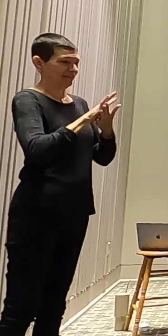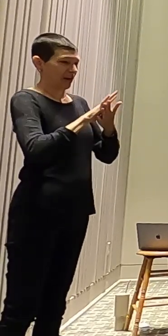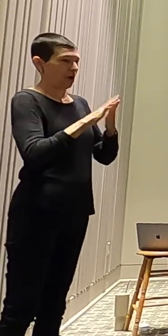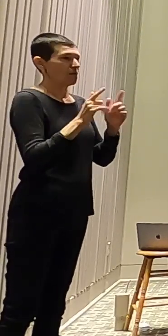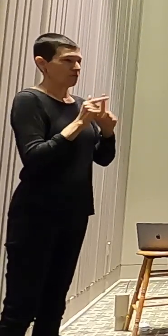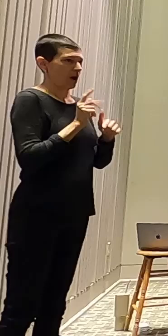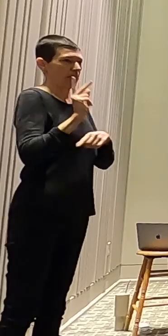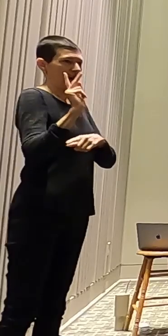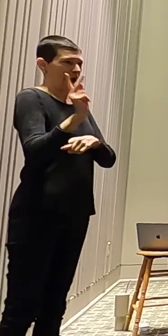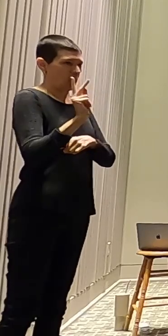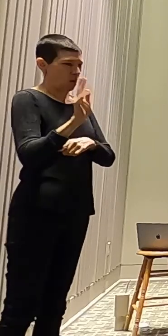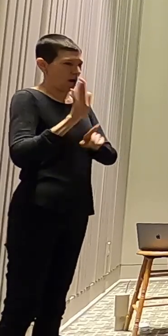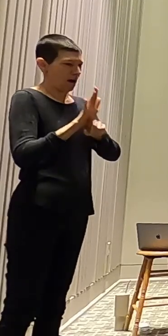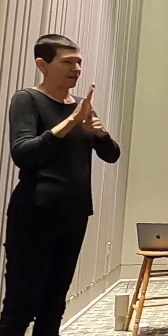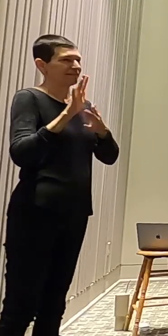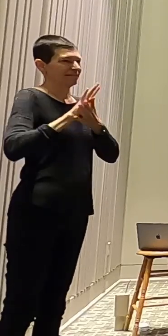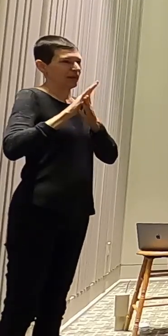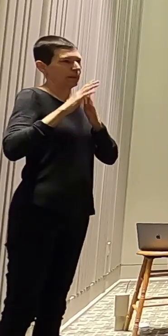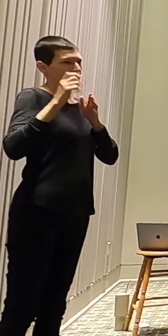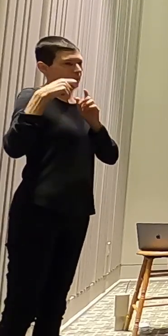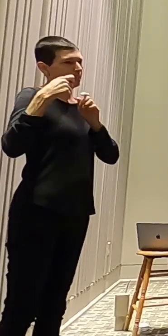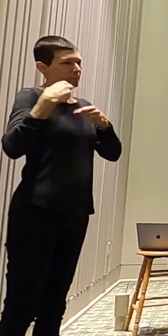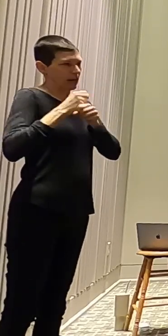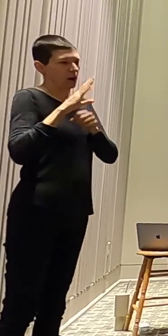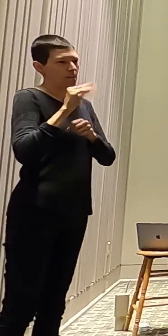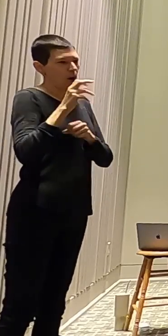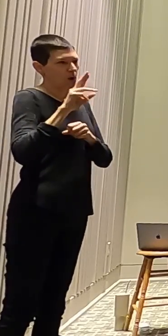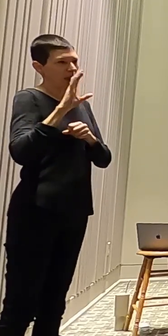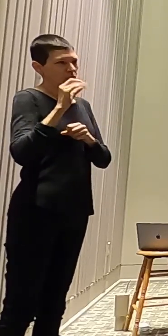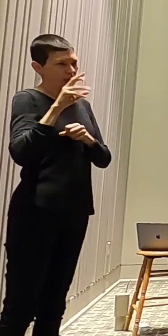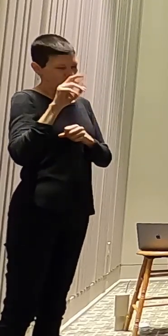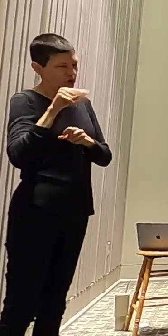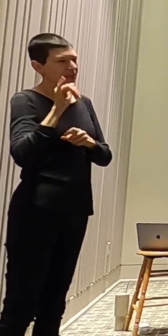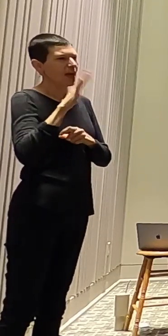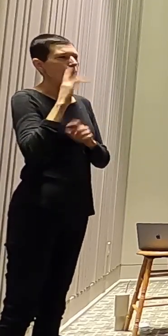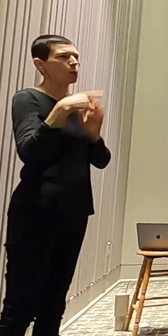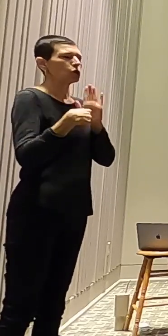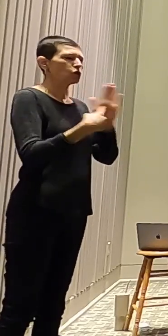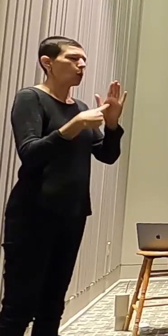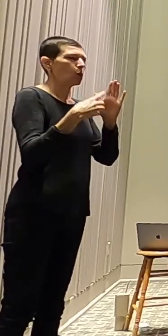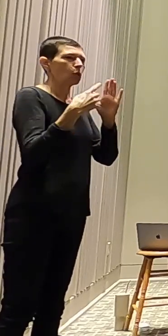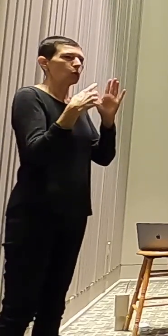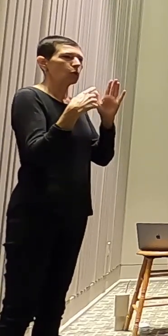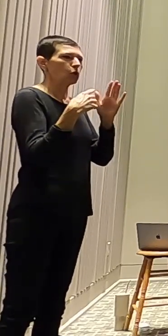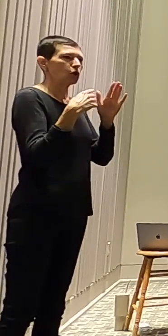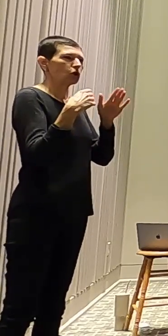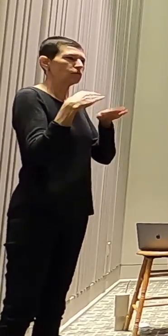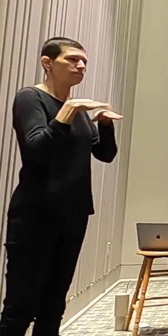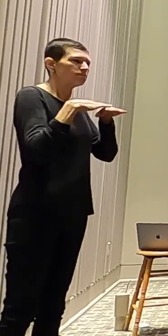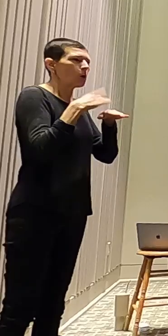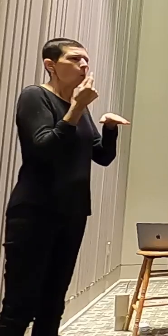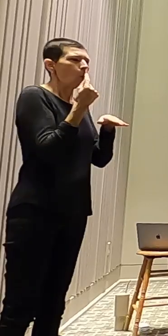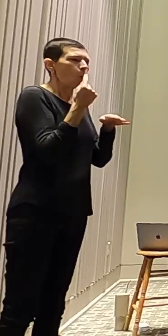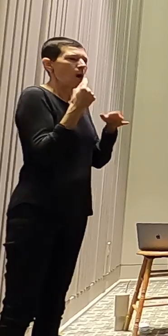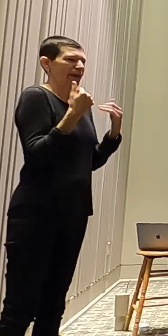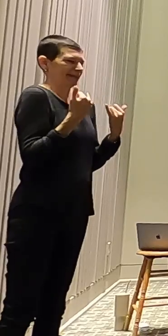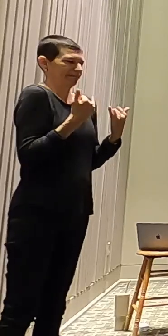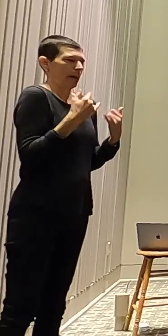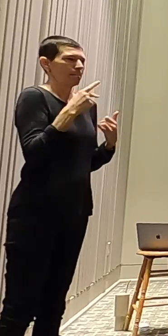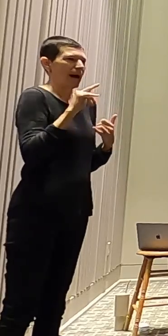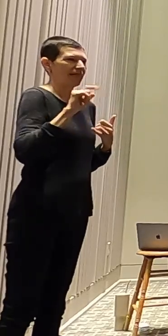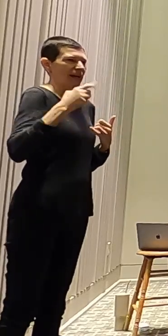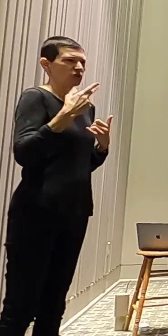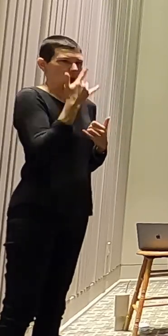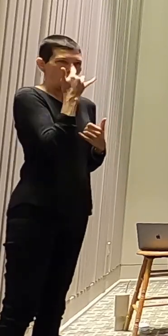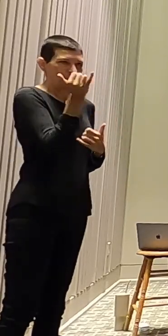a Kwakwaka'wakw filmmaker, Barbara Kramer, and it's just kind of give us an insight into what a contemporary potlatch looks